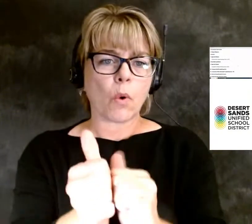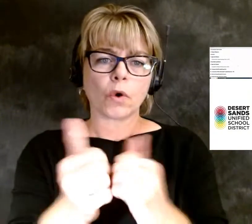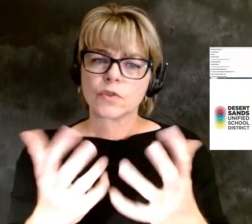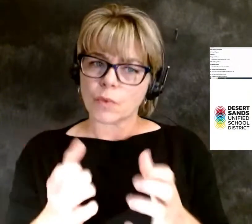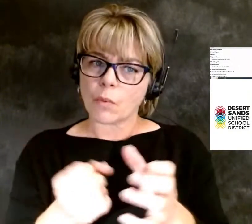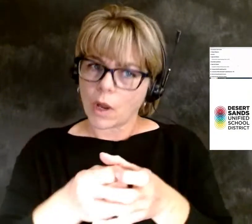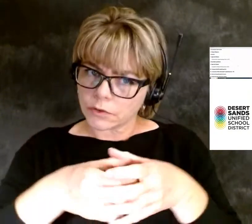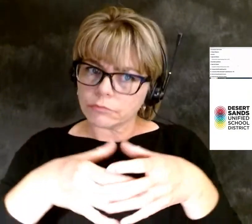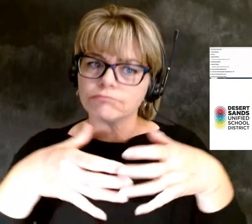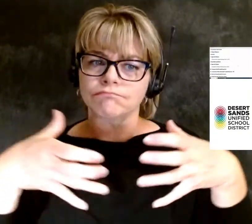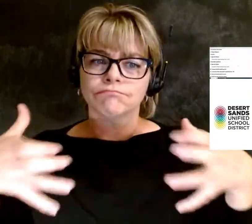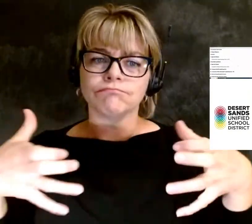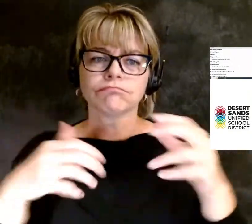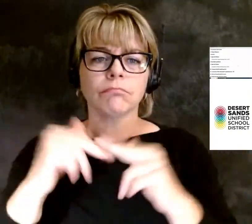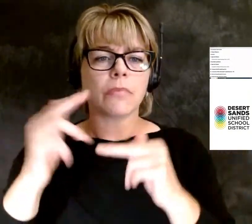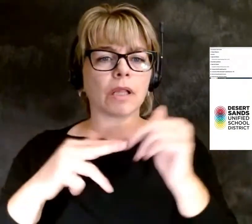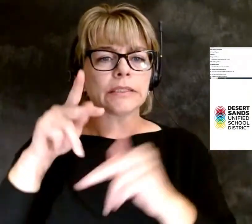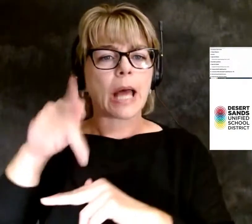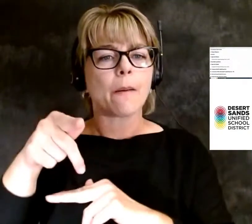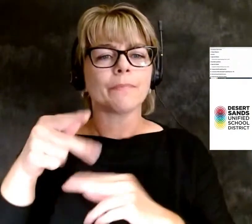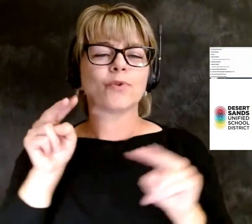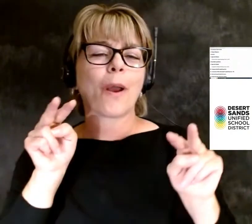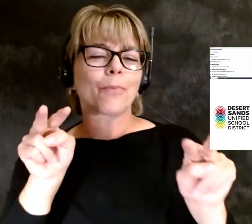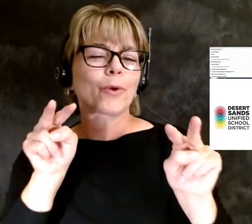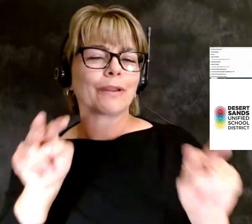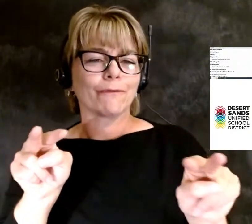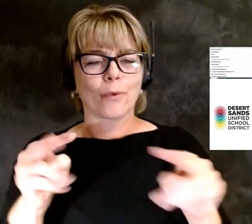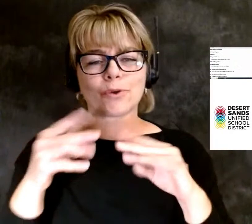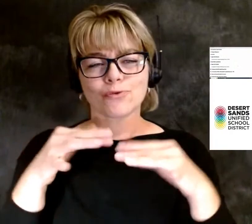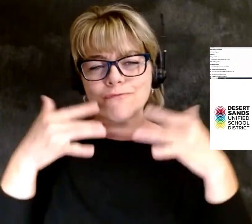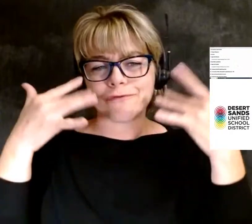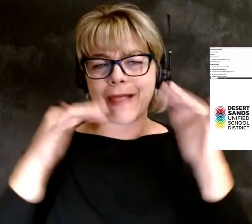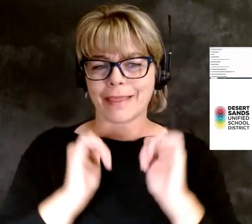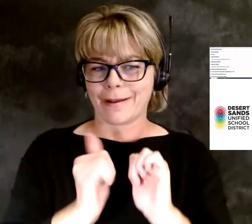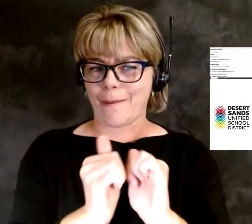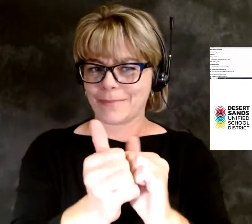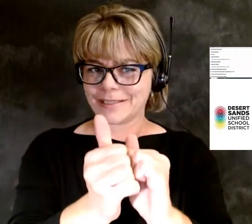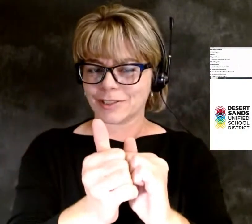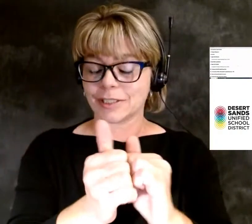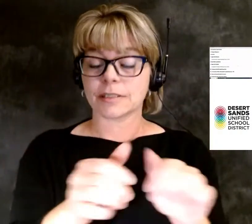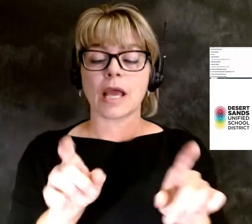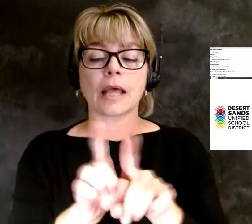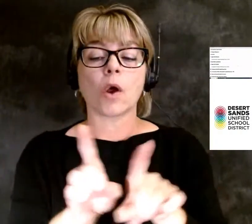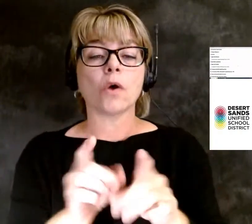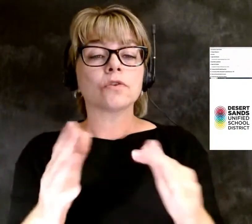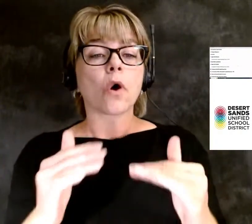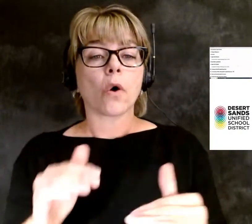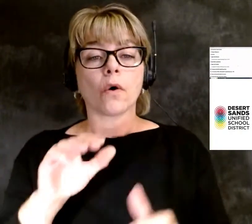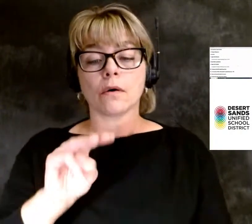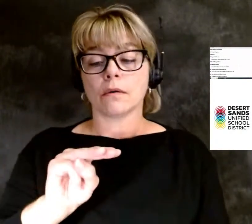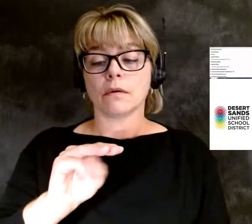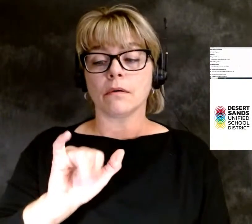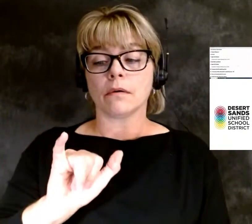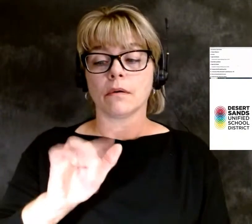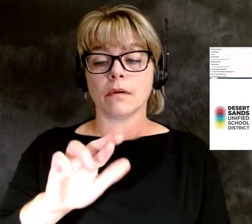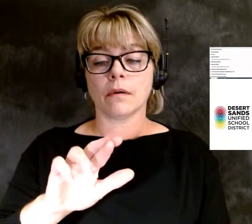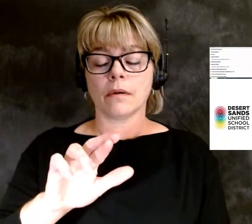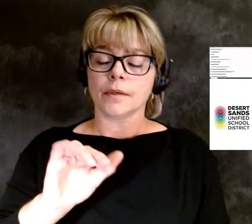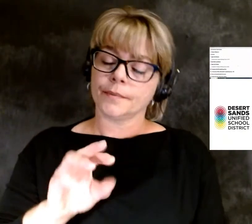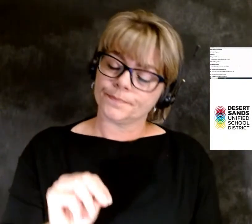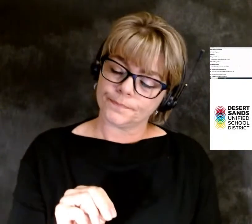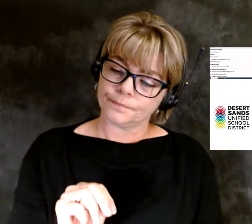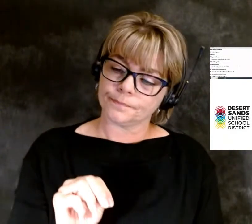some friendly competitions across the valley. And our migrant leadership. So Belinda and Montserrat, you guys